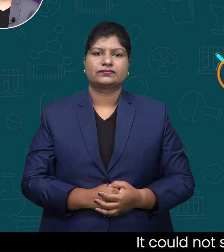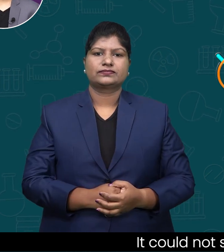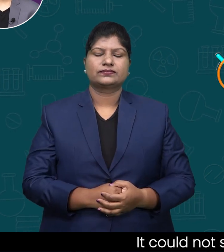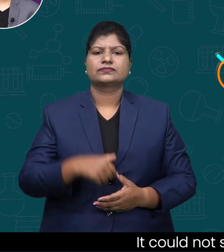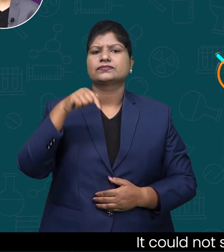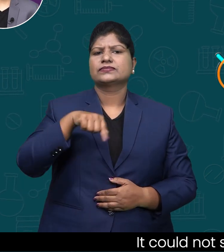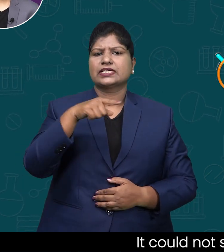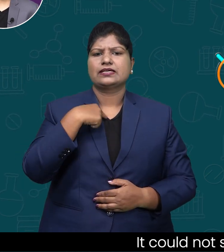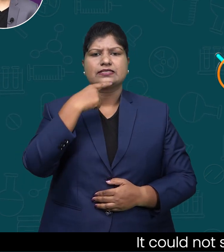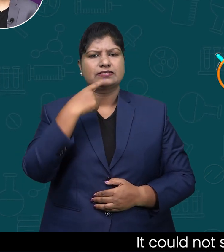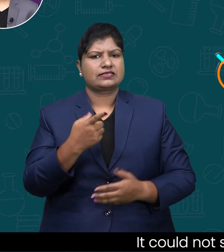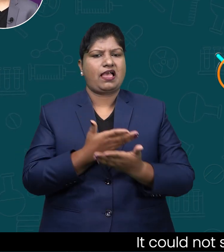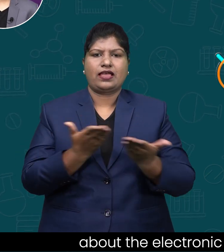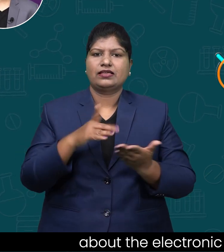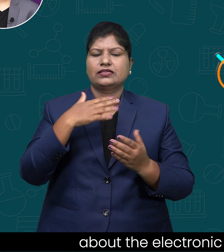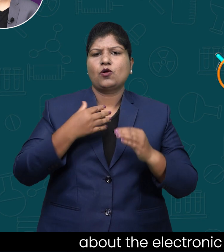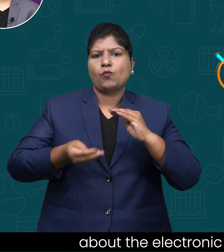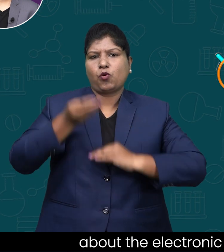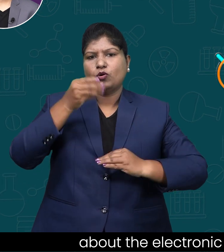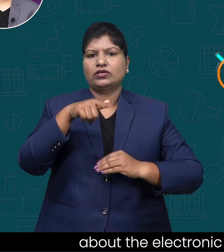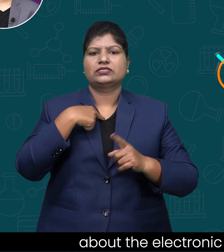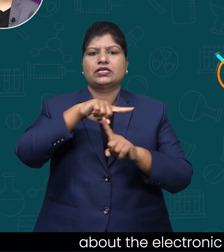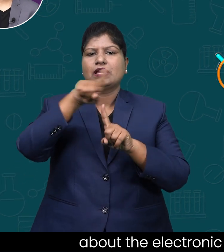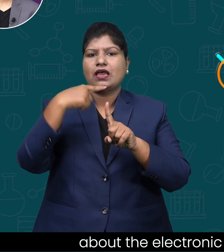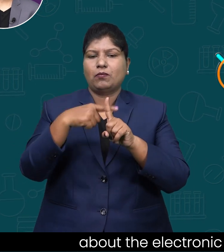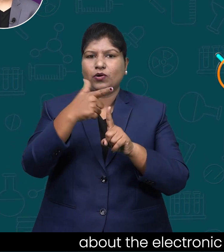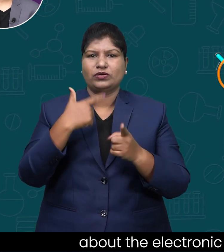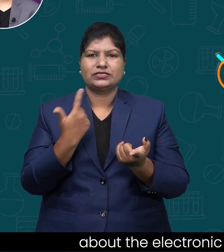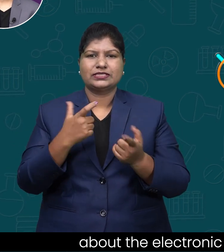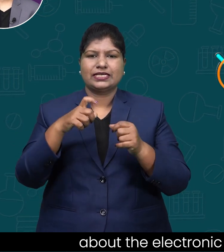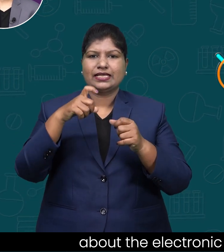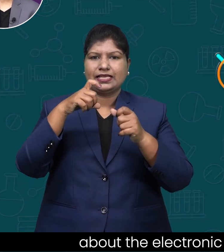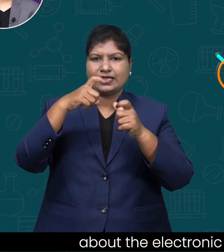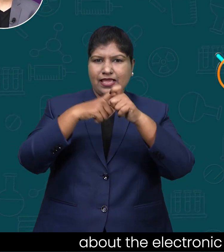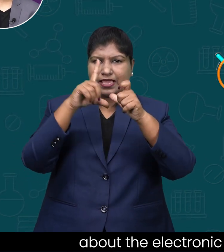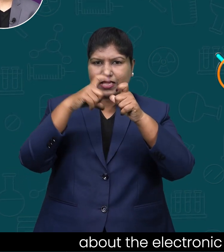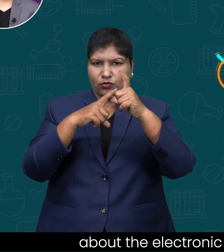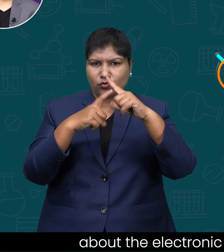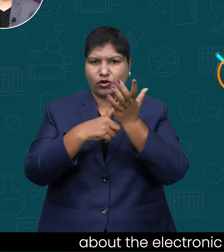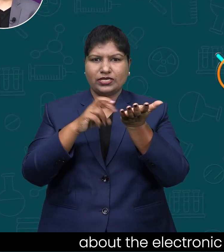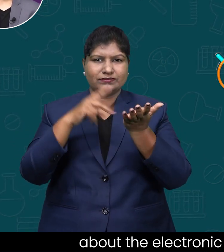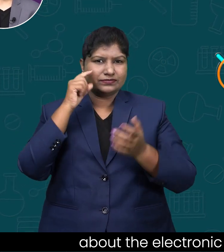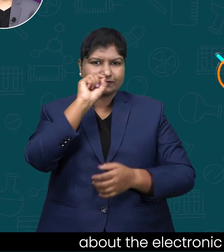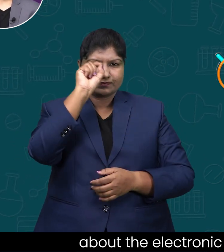It could not say anything extra about the electronic nature of covalent bonds.